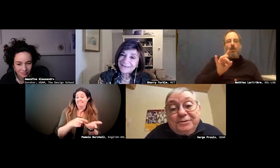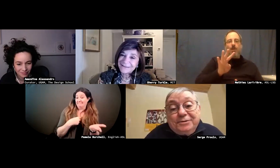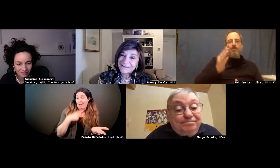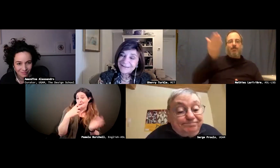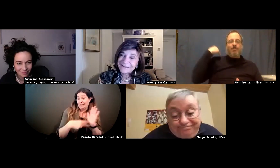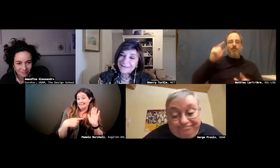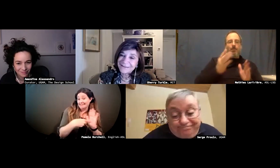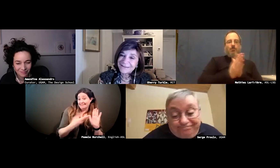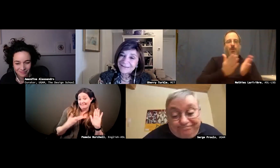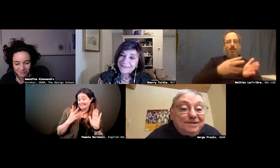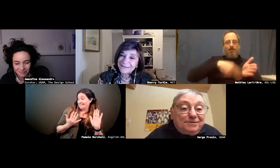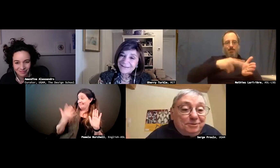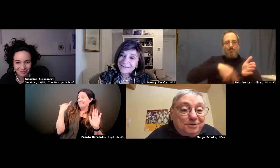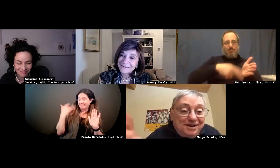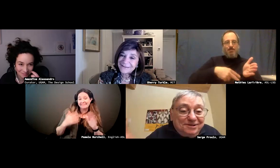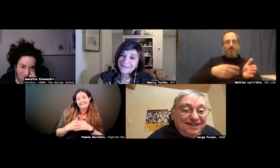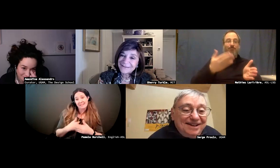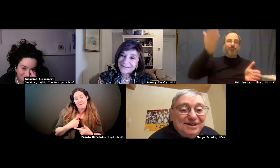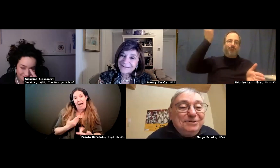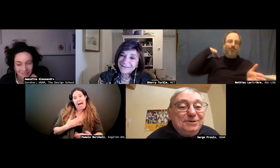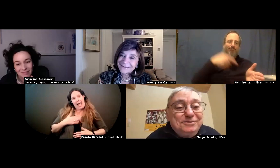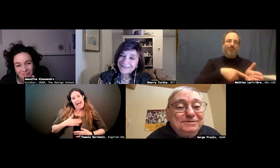and so I'm pleased to